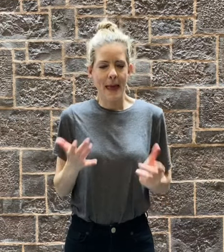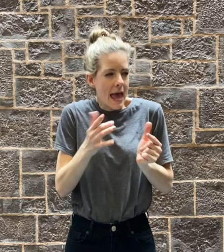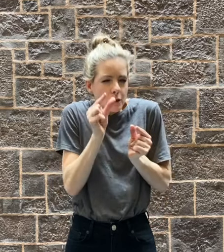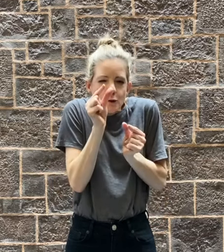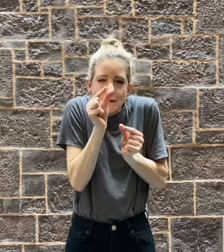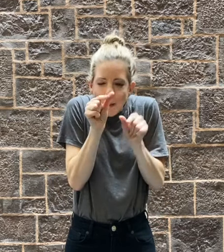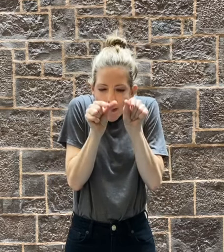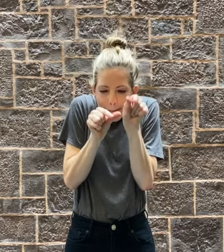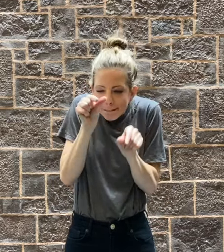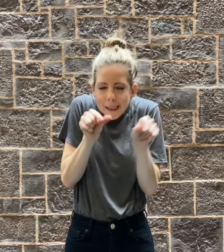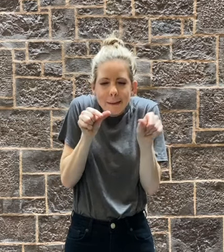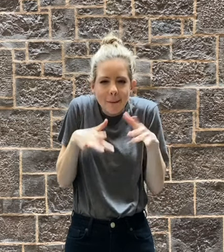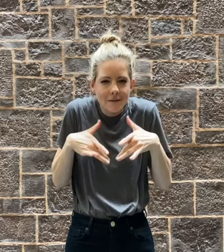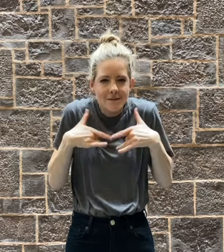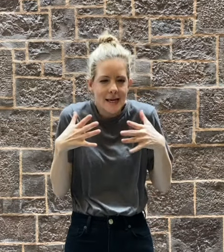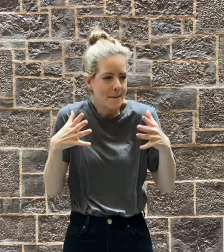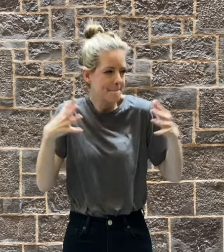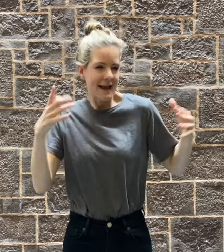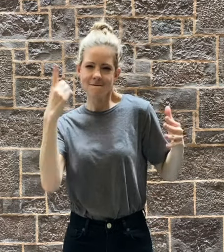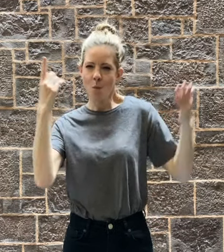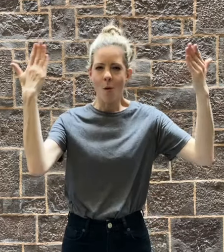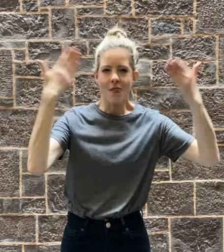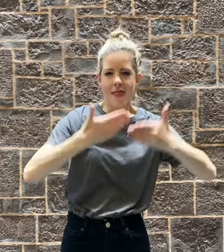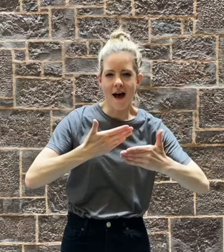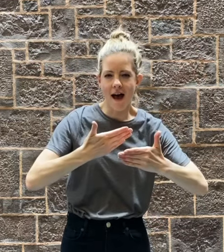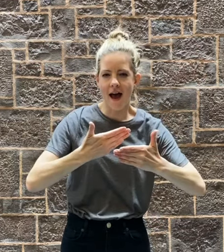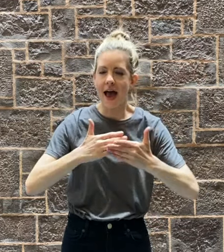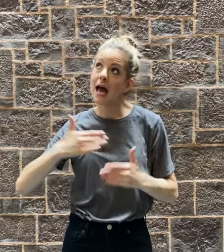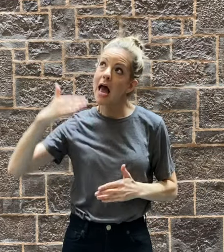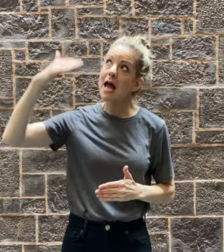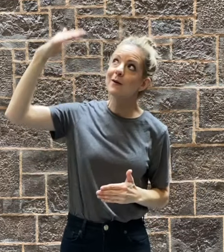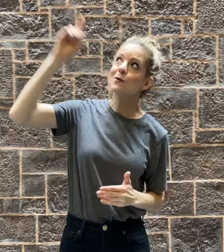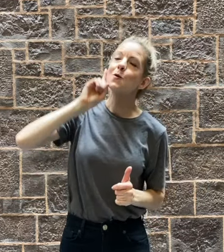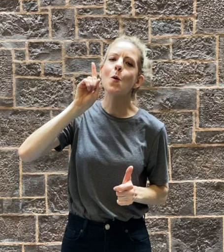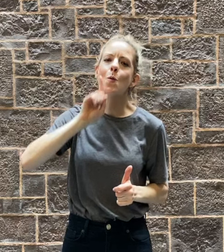night, and tall women burn their hearts onto others.